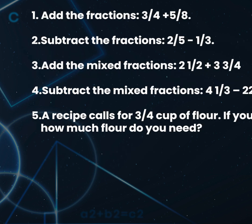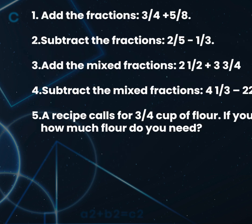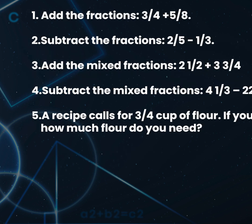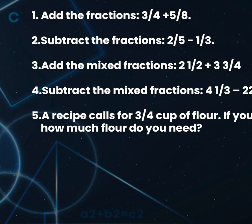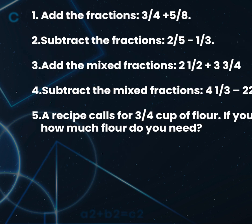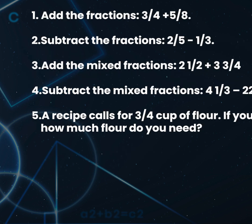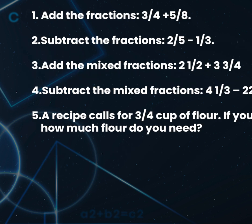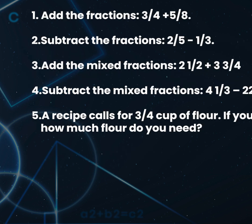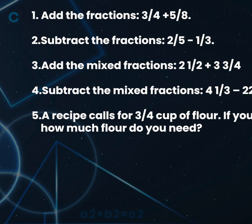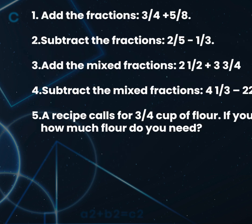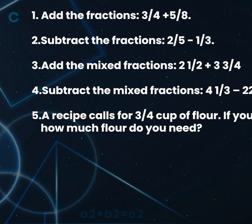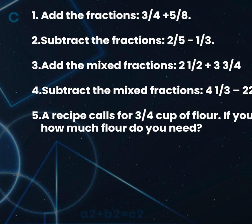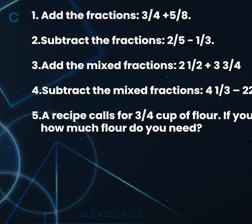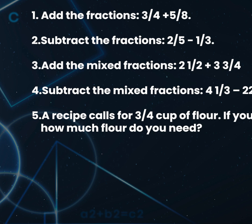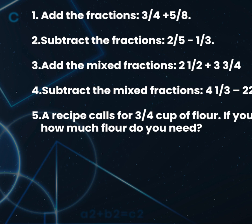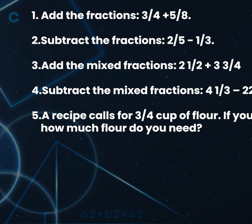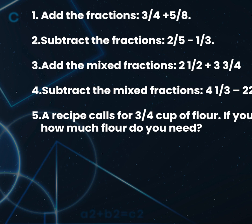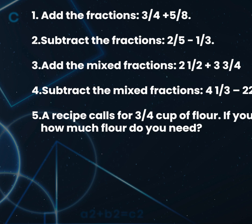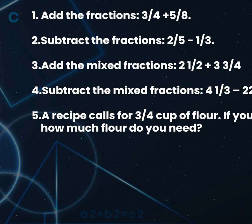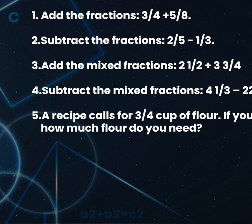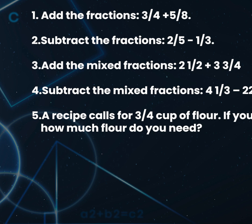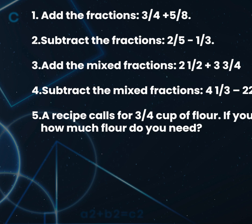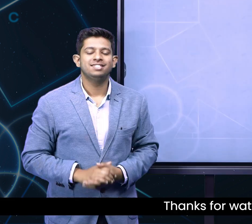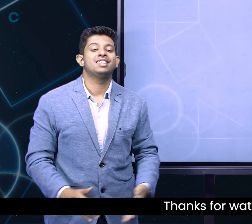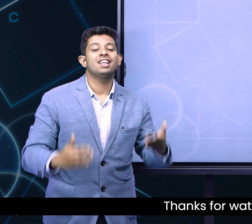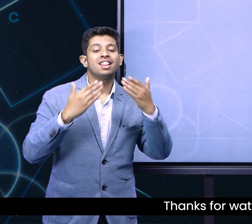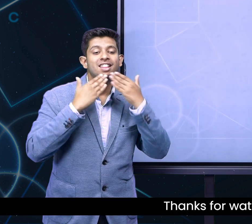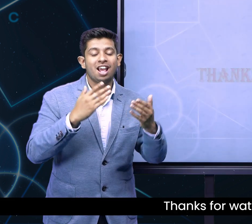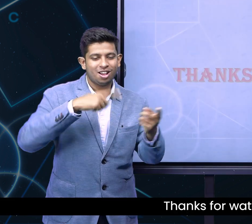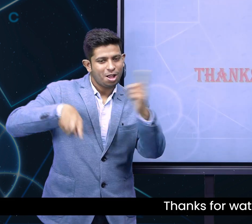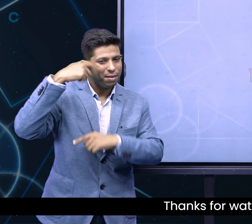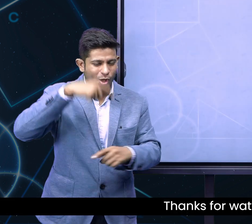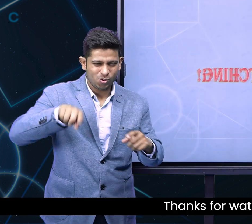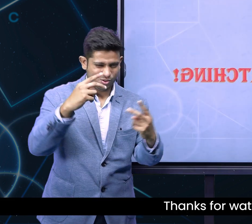Thanks for watching.